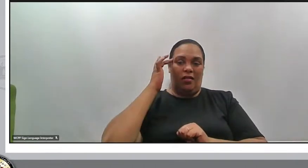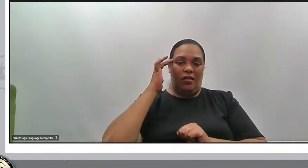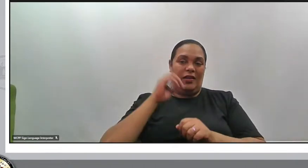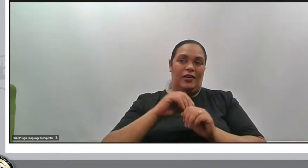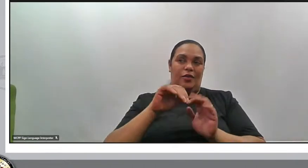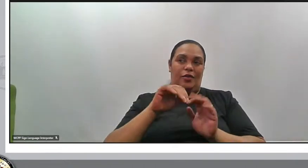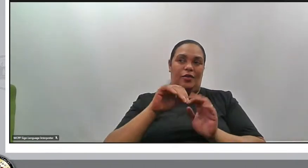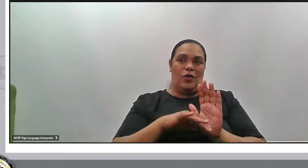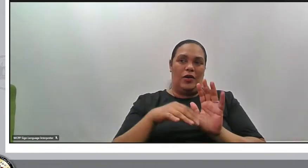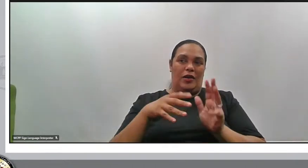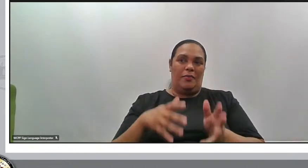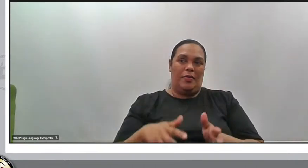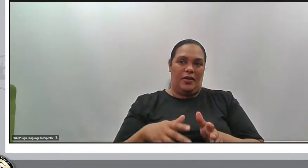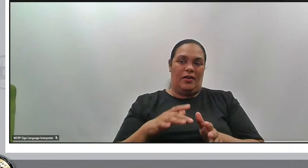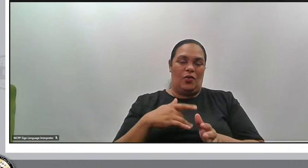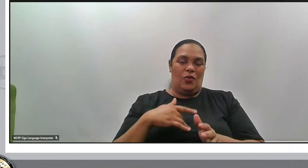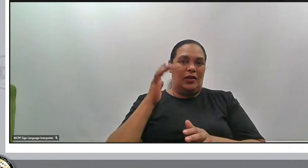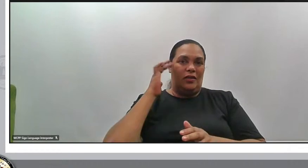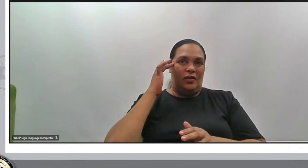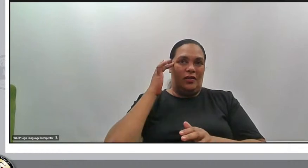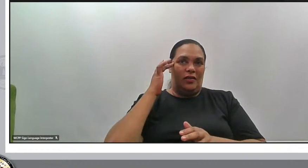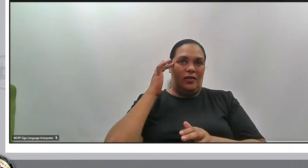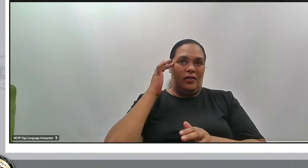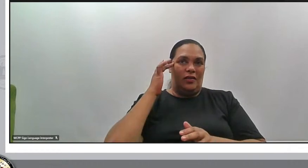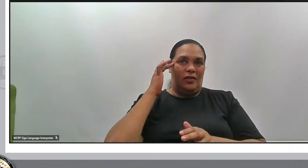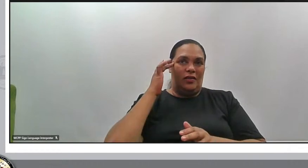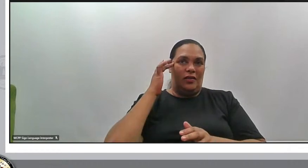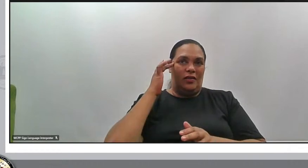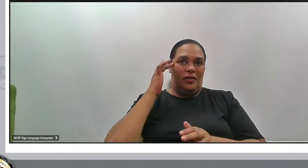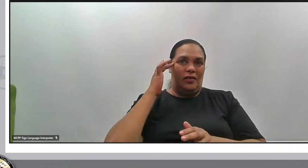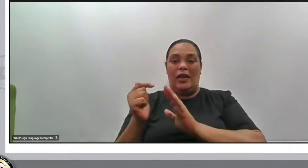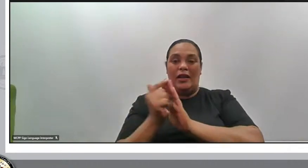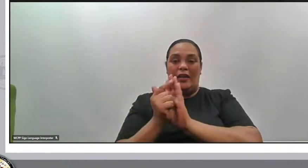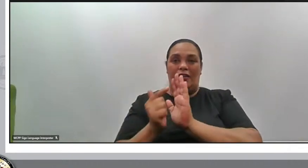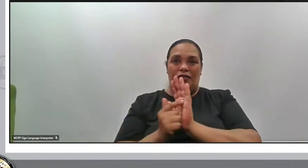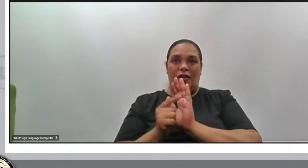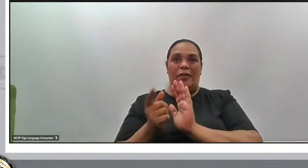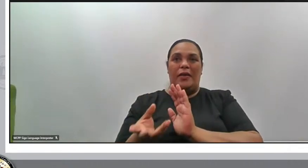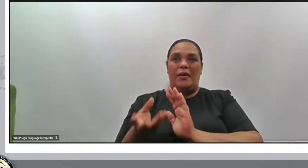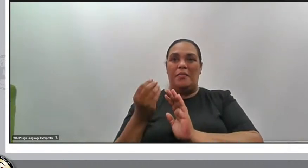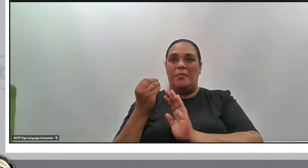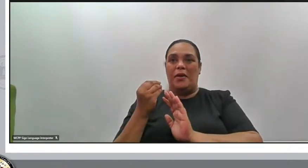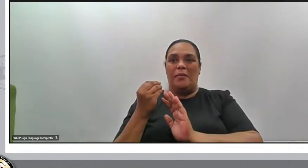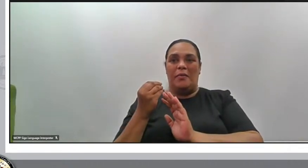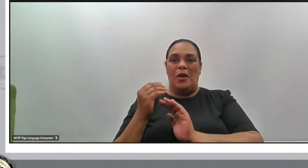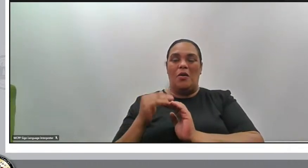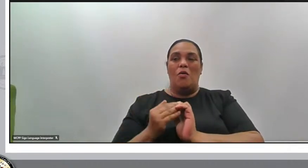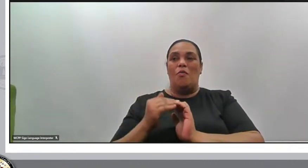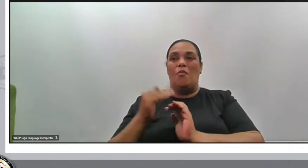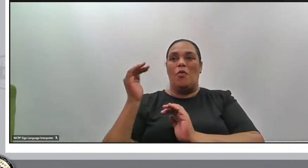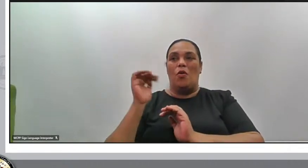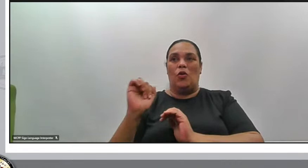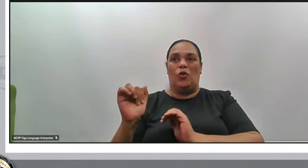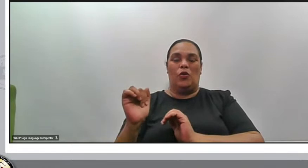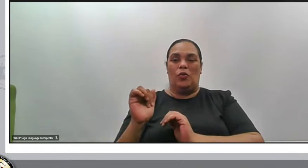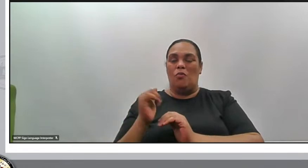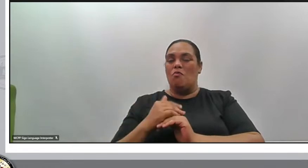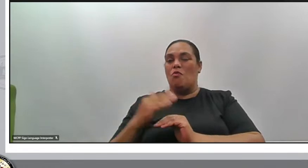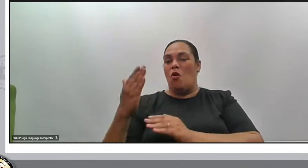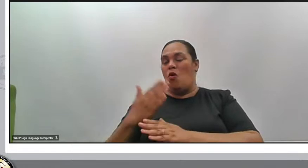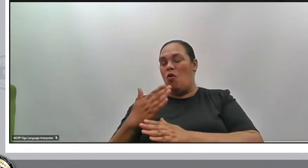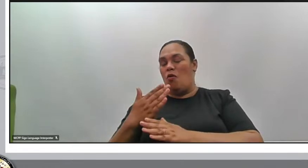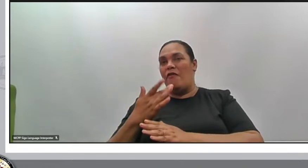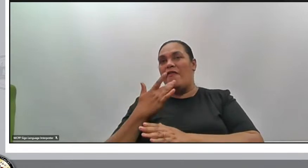programs, but the leadership of the legislature is getting the most of the pie? In